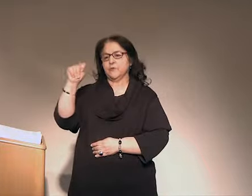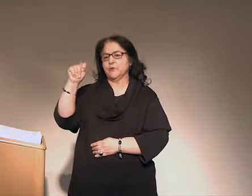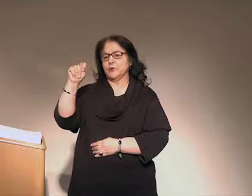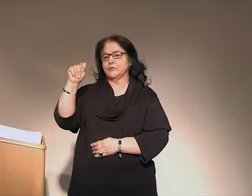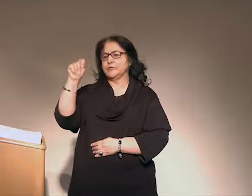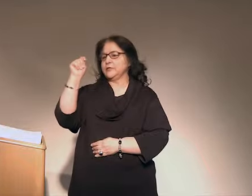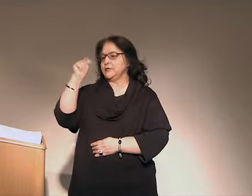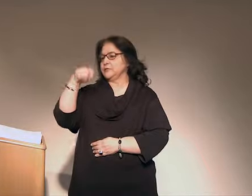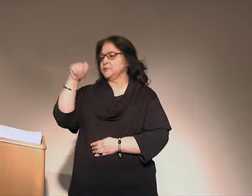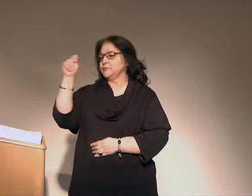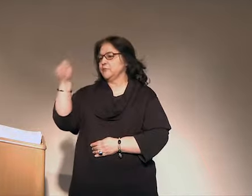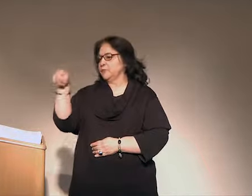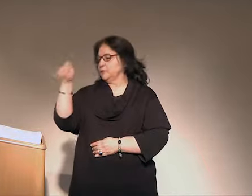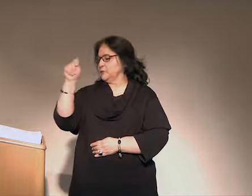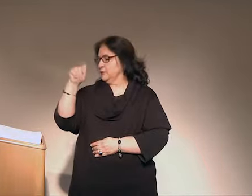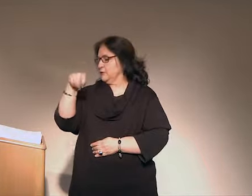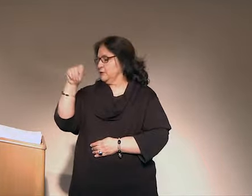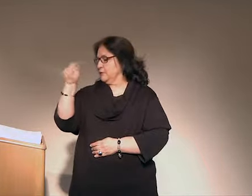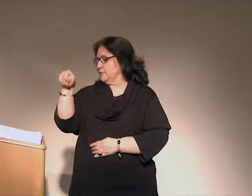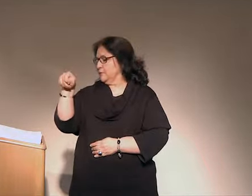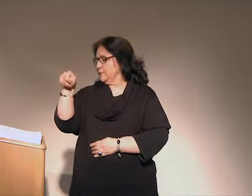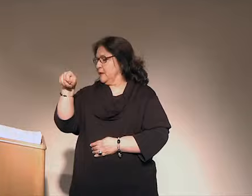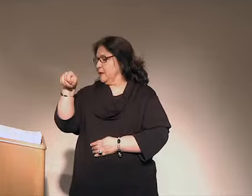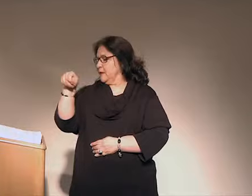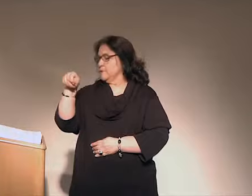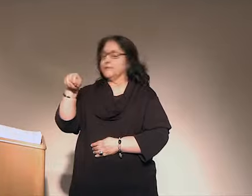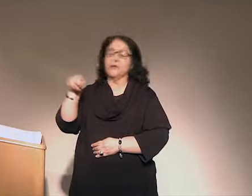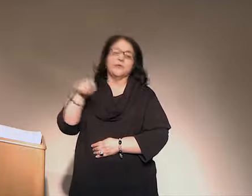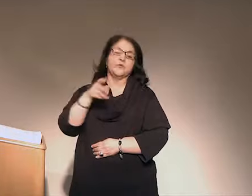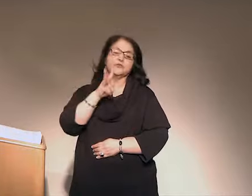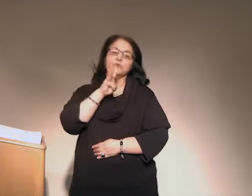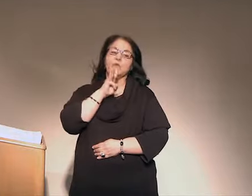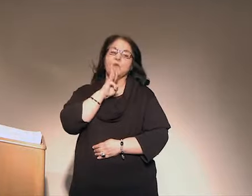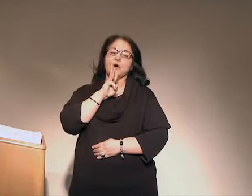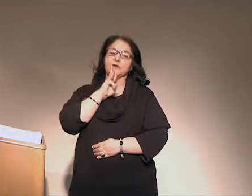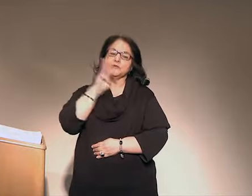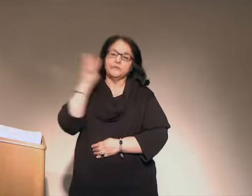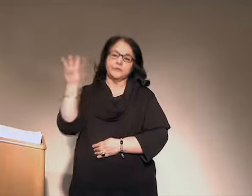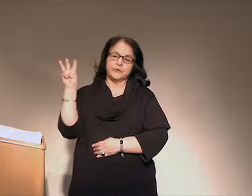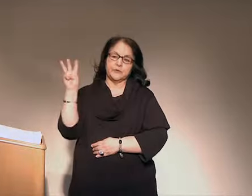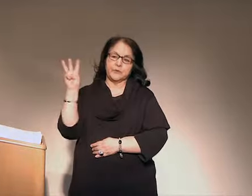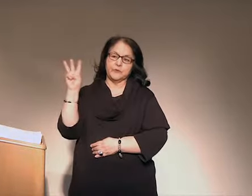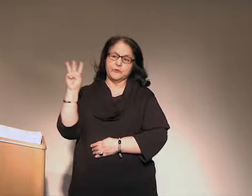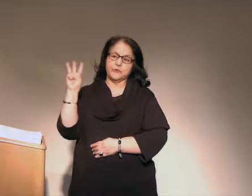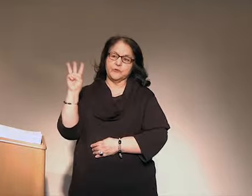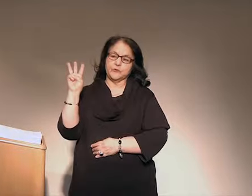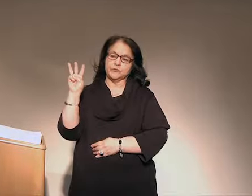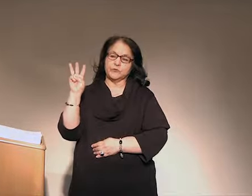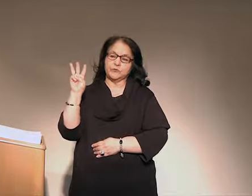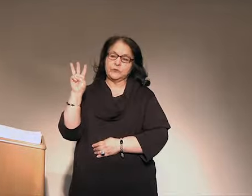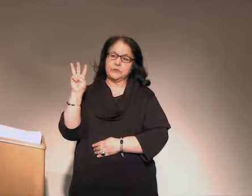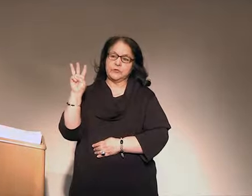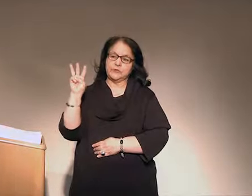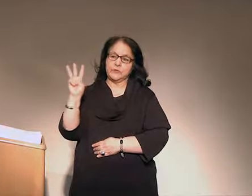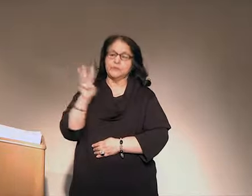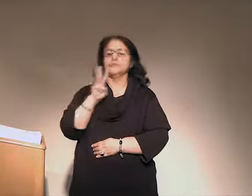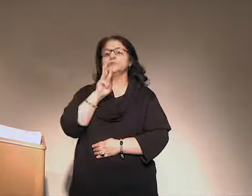your letter T and just move it from one side to the other. The following word is water. If you remember, you had learned the letter W,